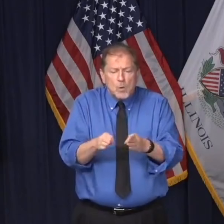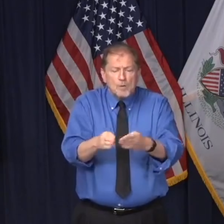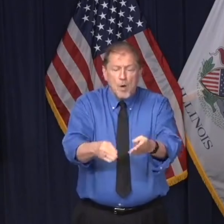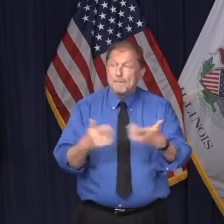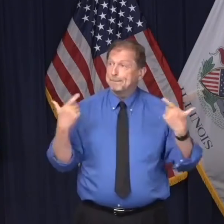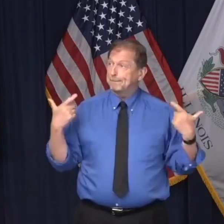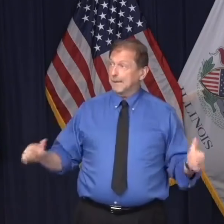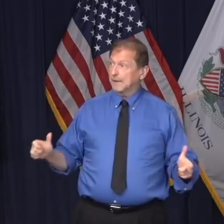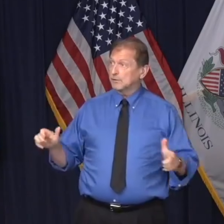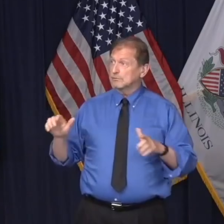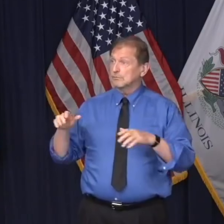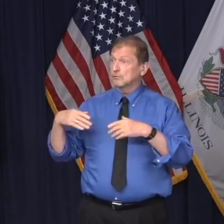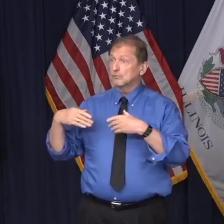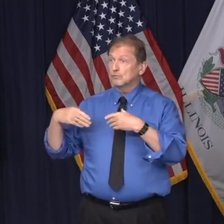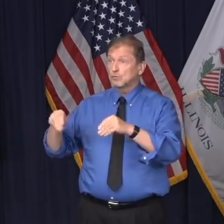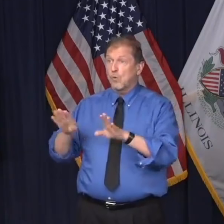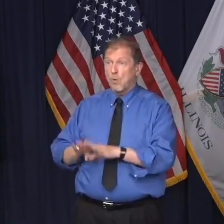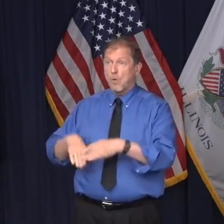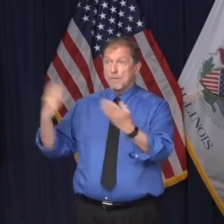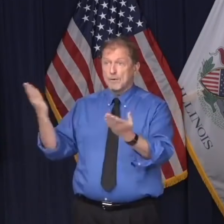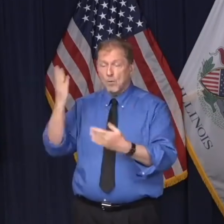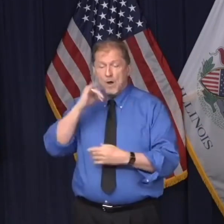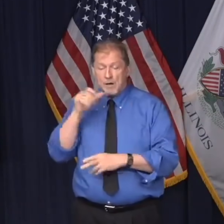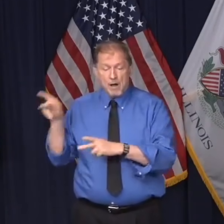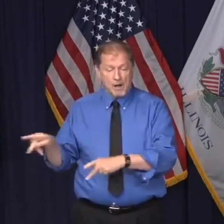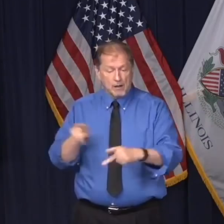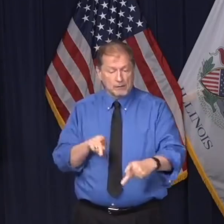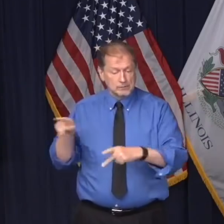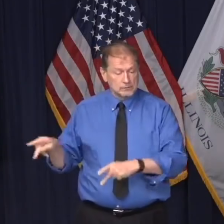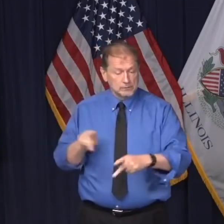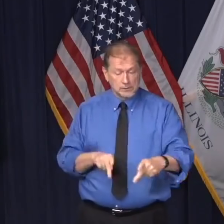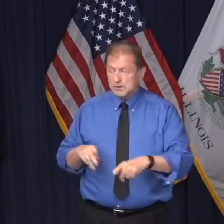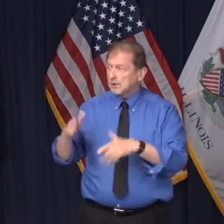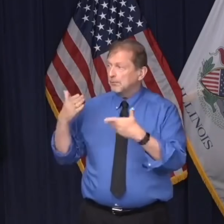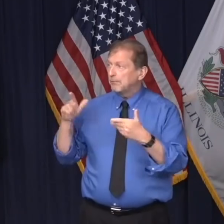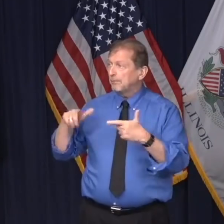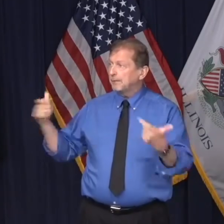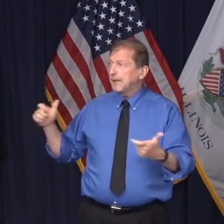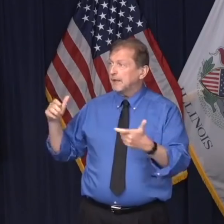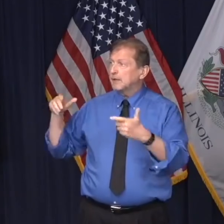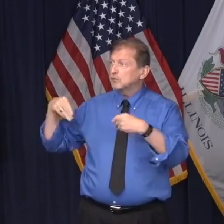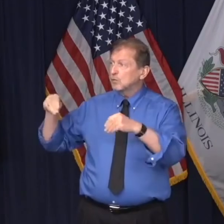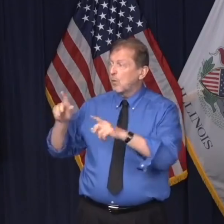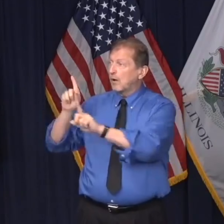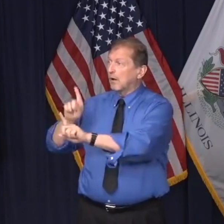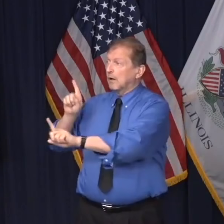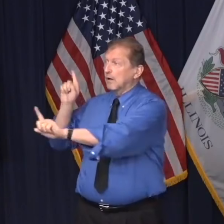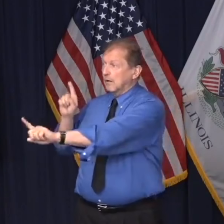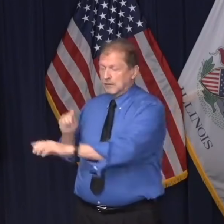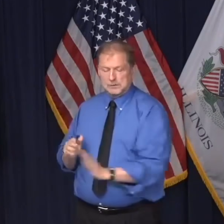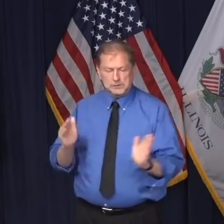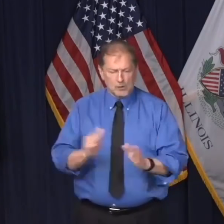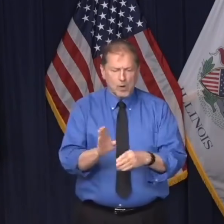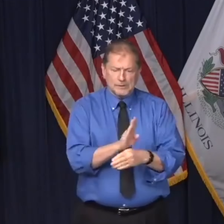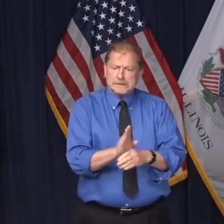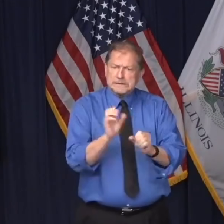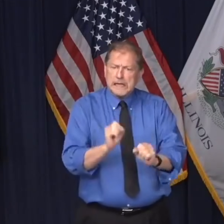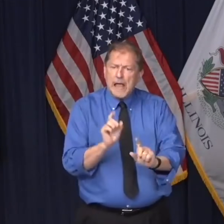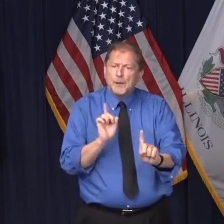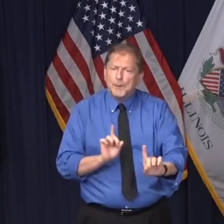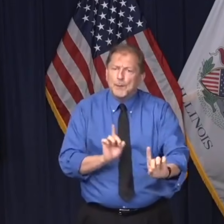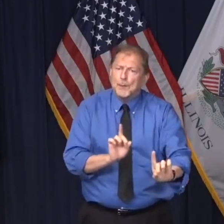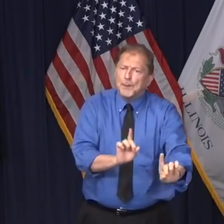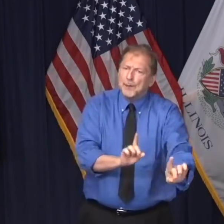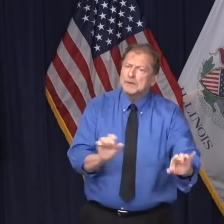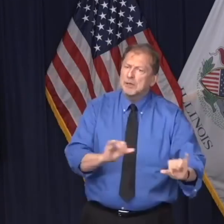are operating. Similar shops can observe similar social distancing protocols. Why not allow those small business owners to do more than just drive up